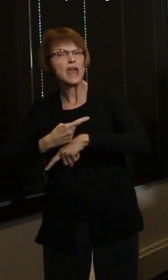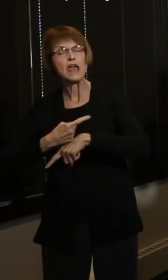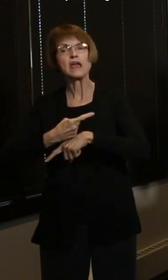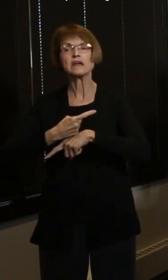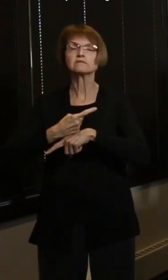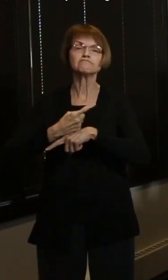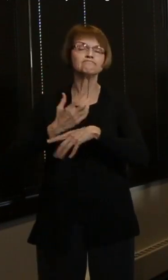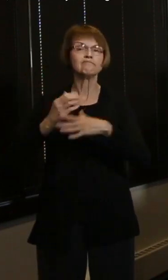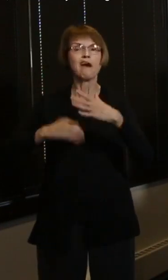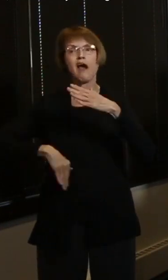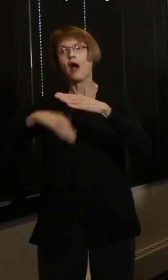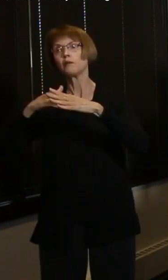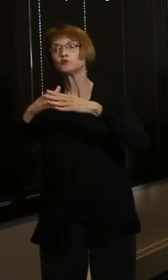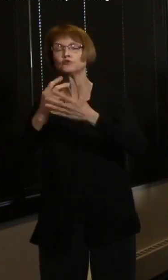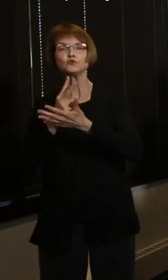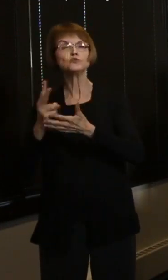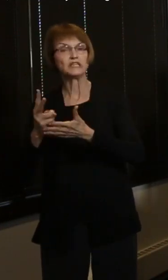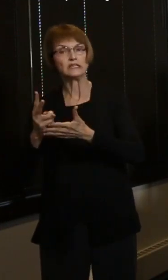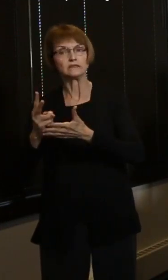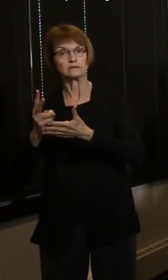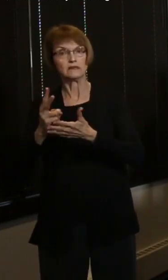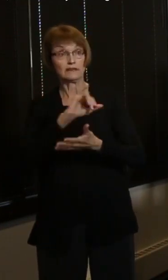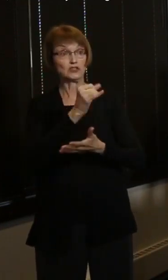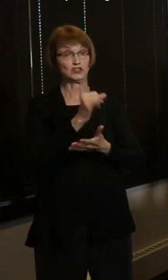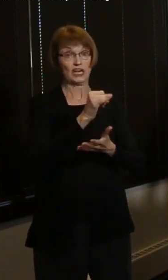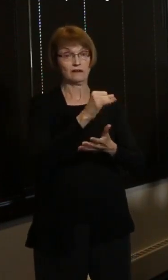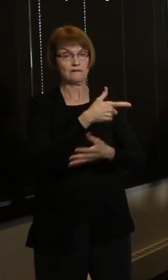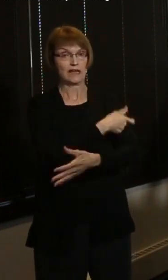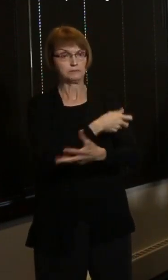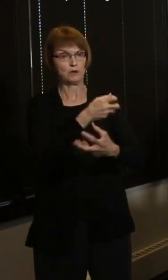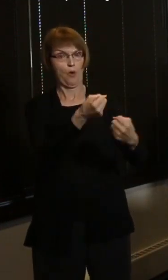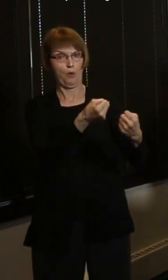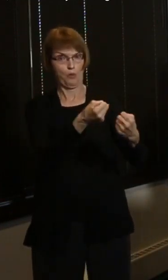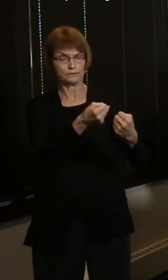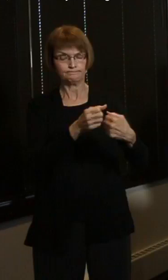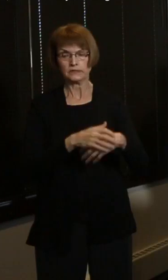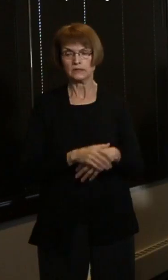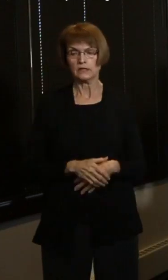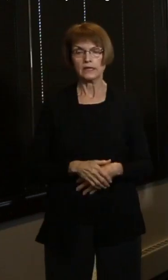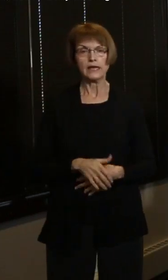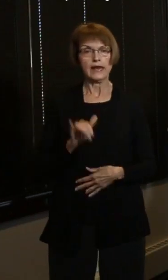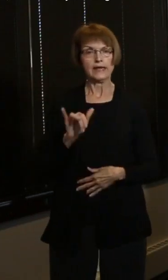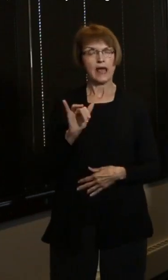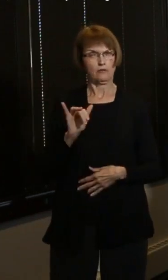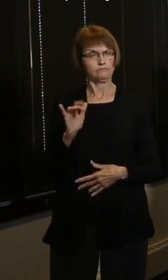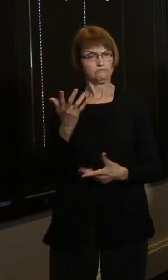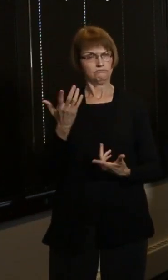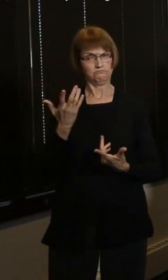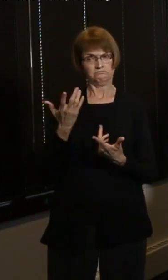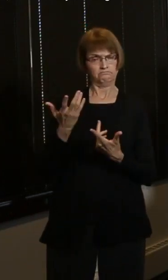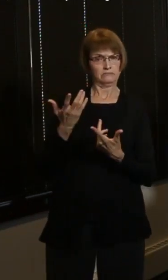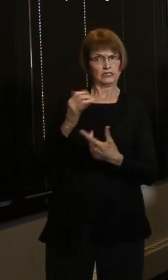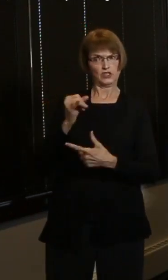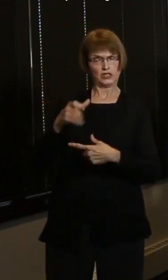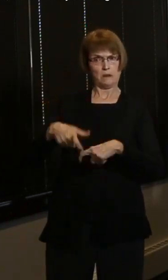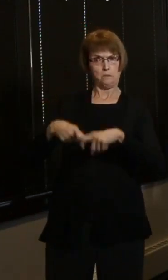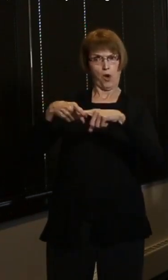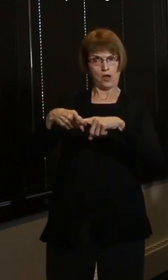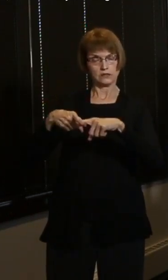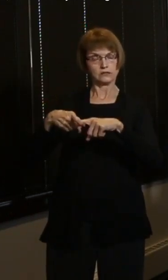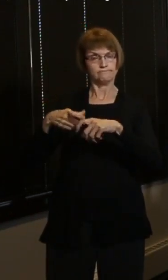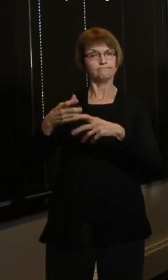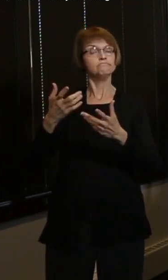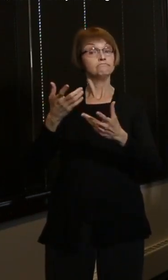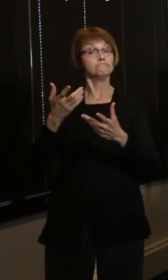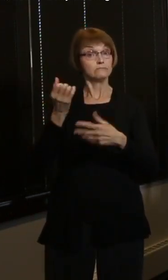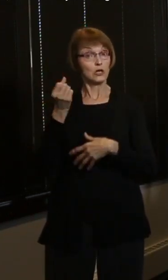but could last up until a couple of weeks. Now, a couple of things about this pause. So this is a normal process